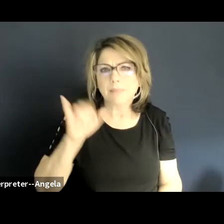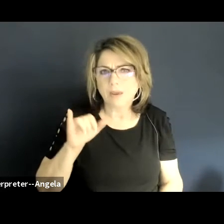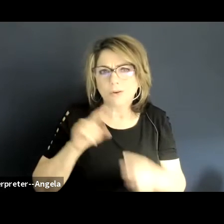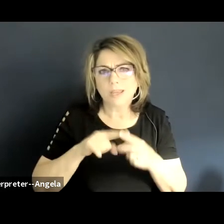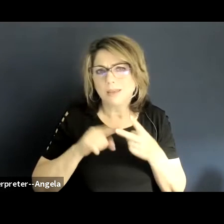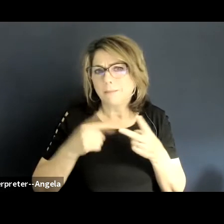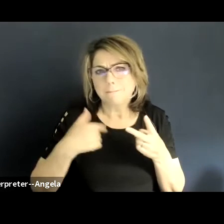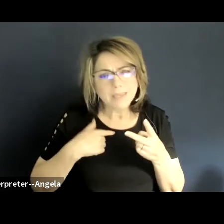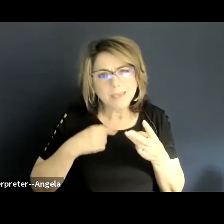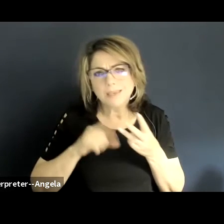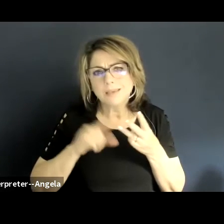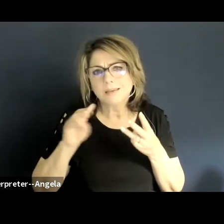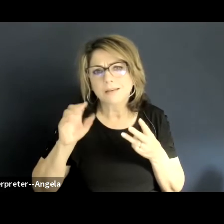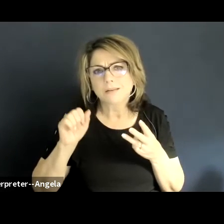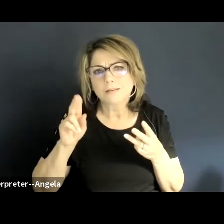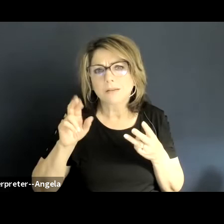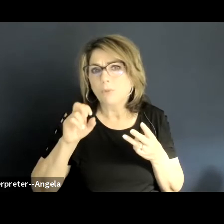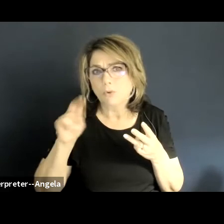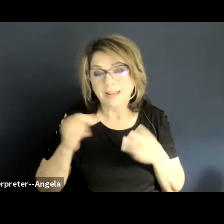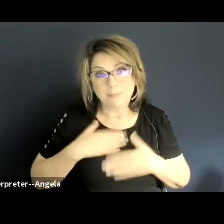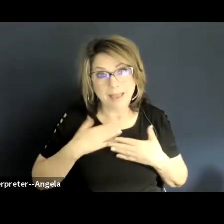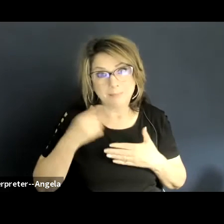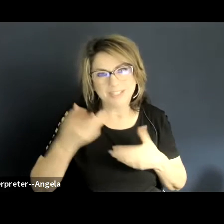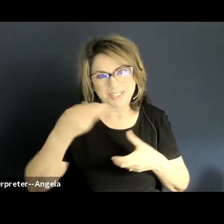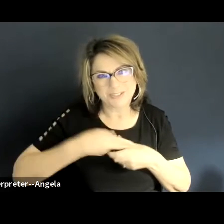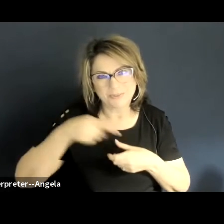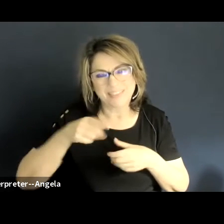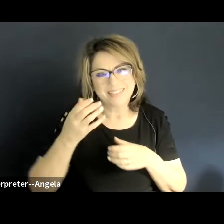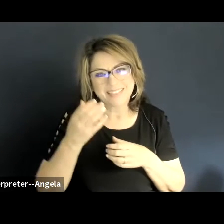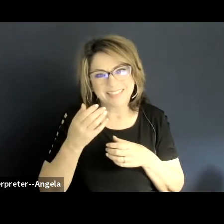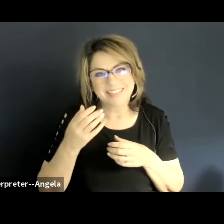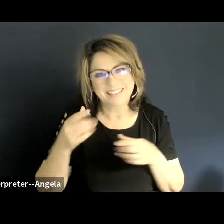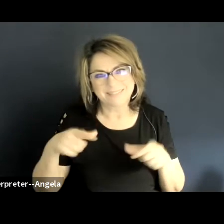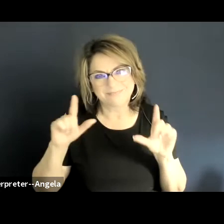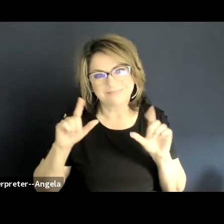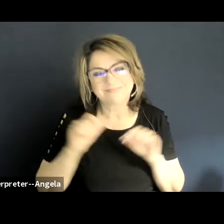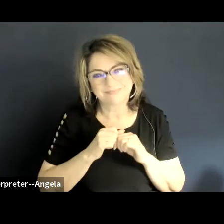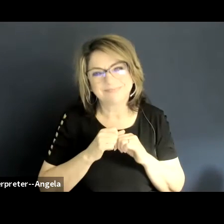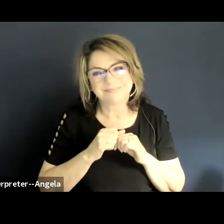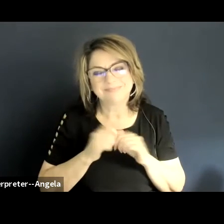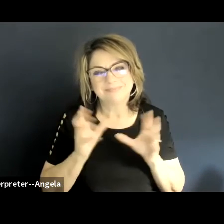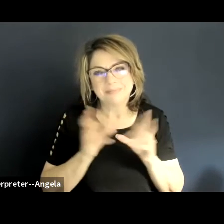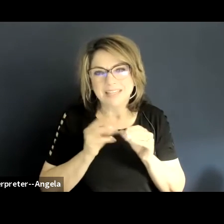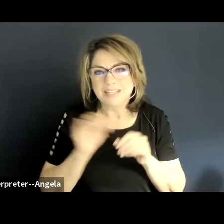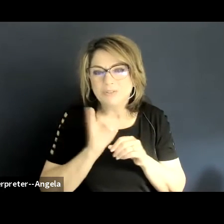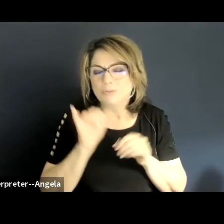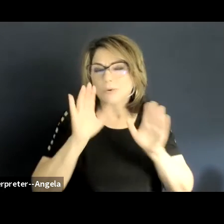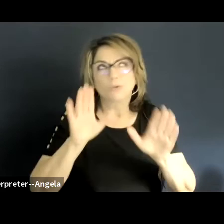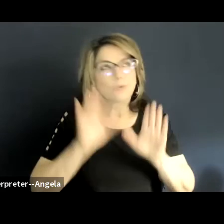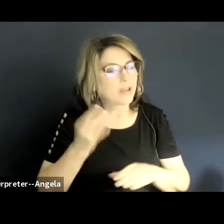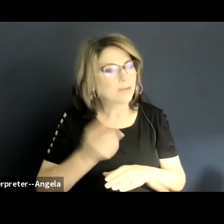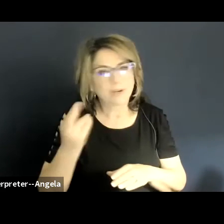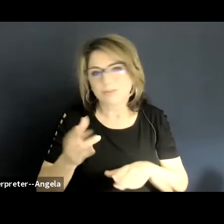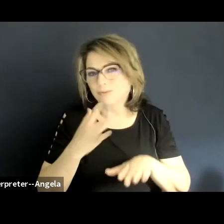Maureen. I'm glad Maureen was on this call, and great resources that are available to